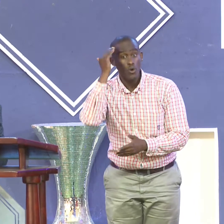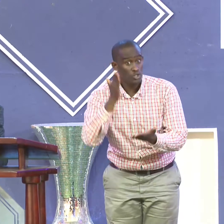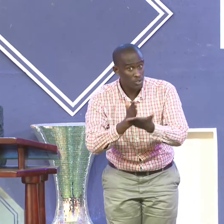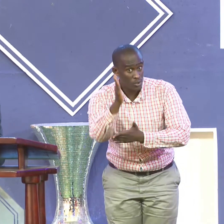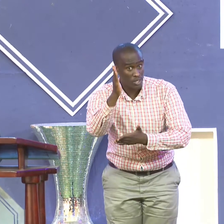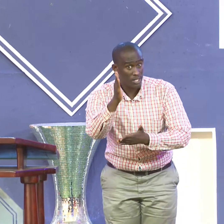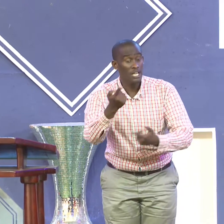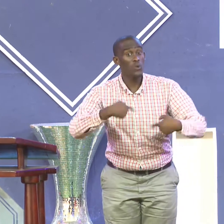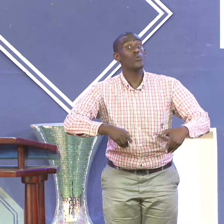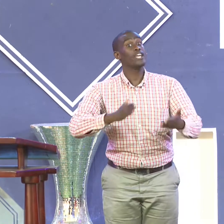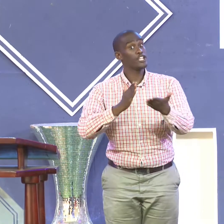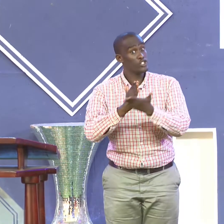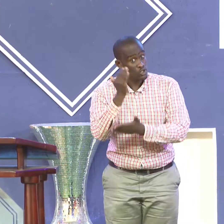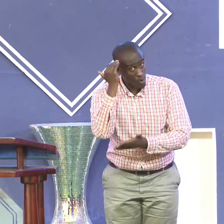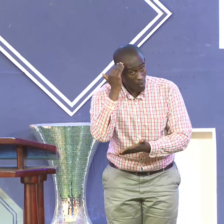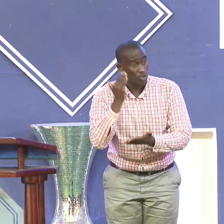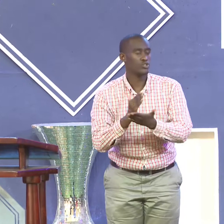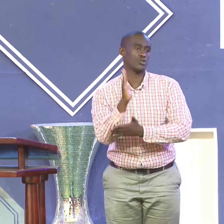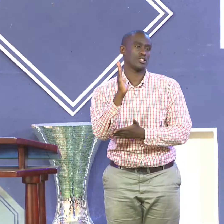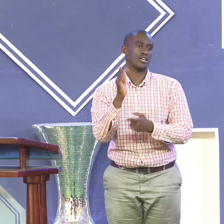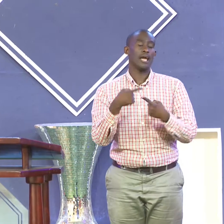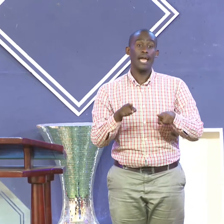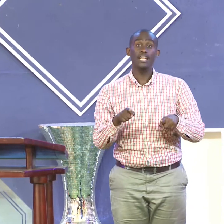truth. We know the truth.